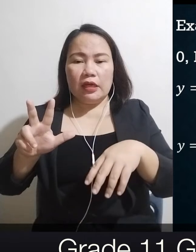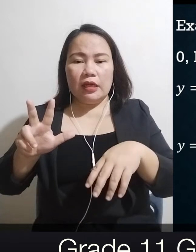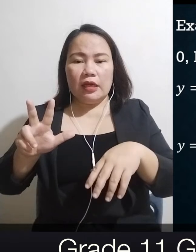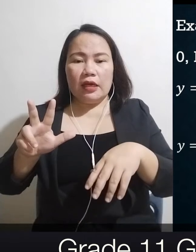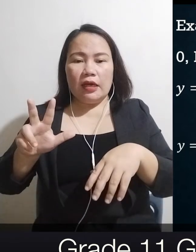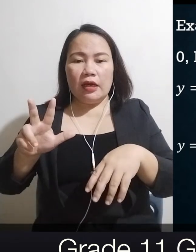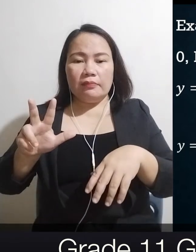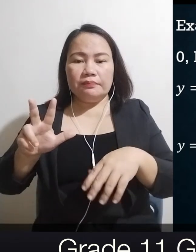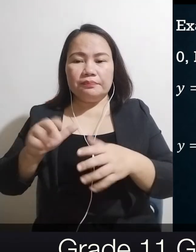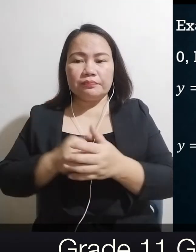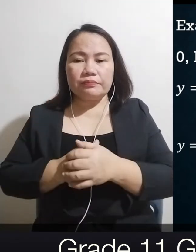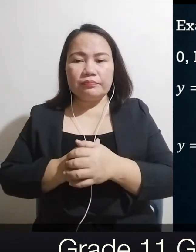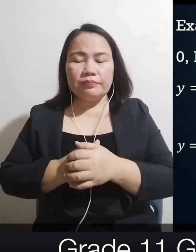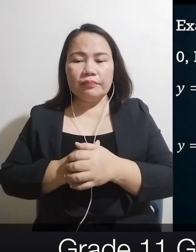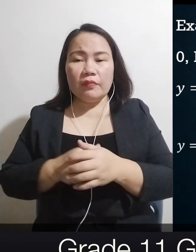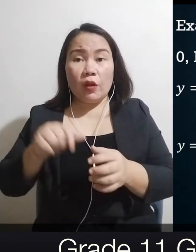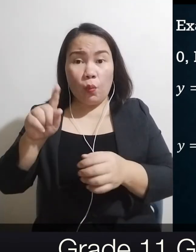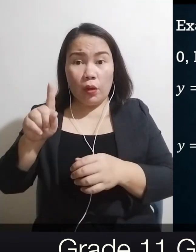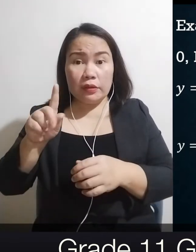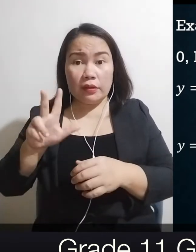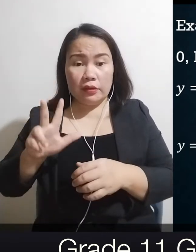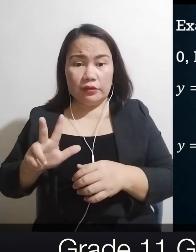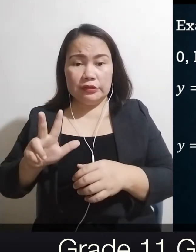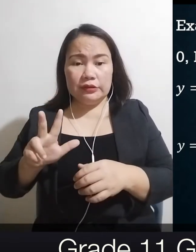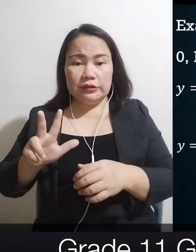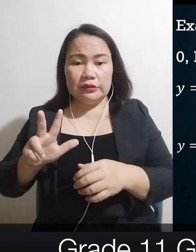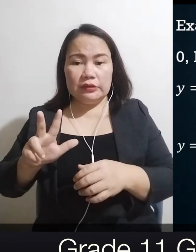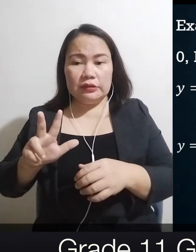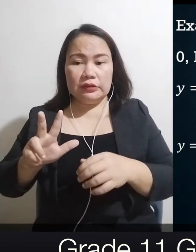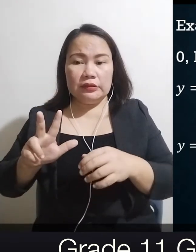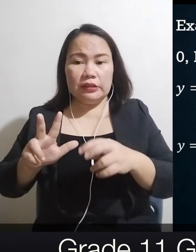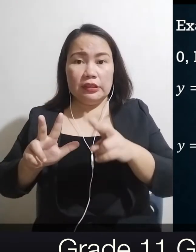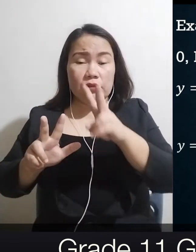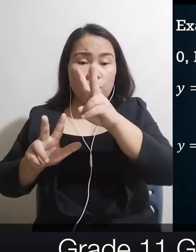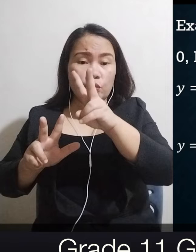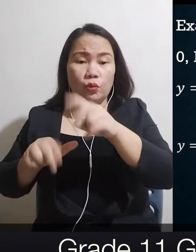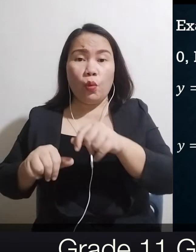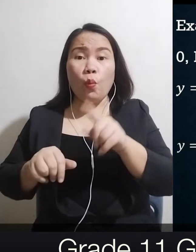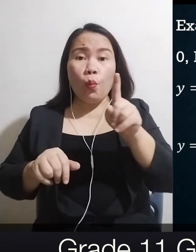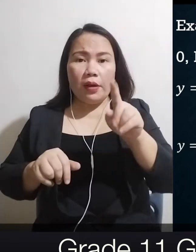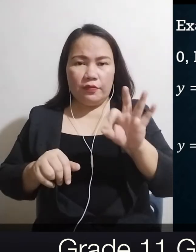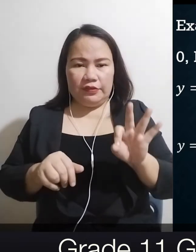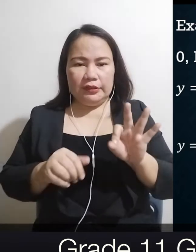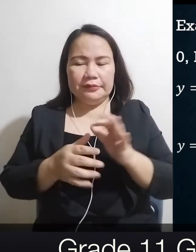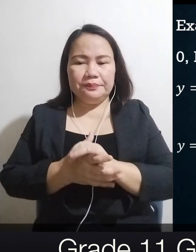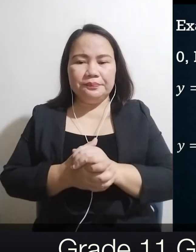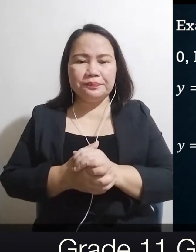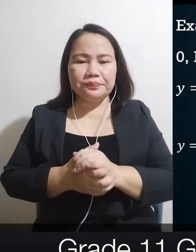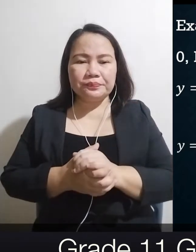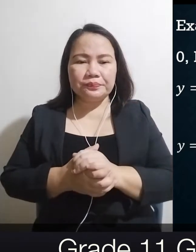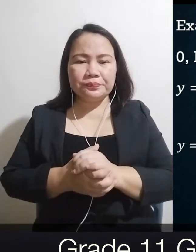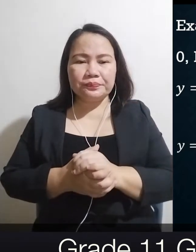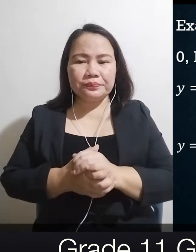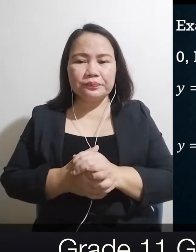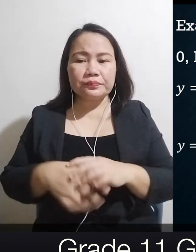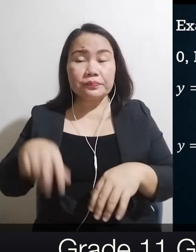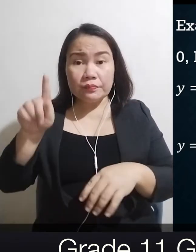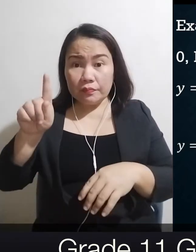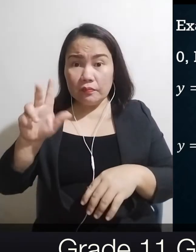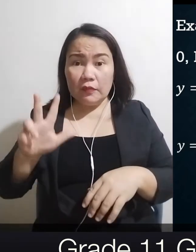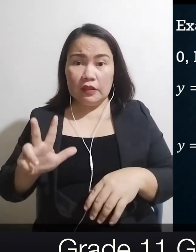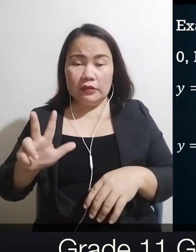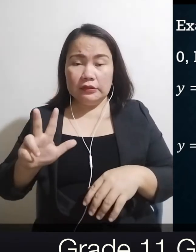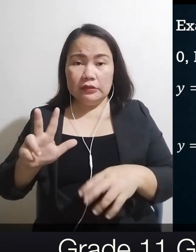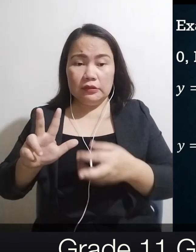1/9. Because 1 times 1, that is 1. 3 times 3, that is 9. And 1/3 raised to 3, that is